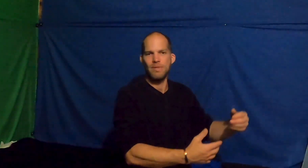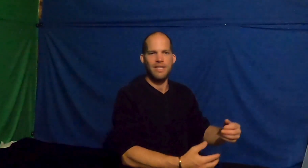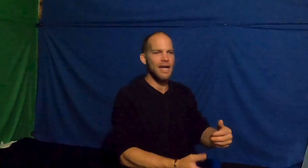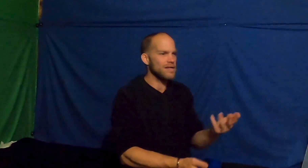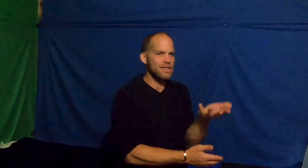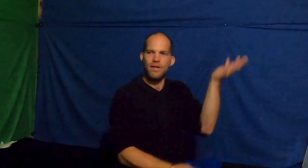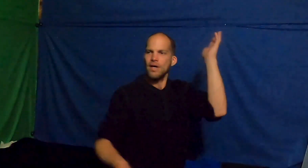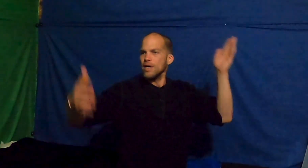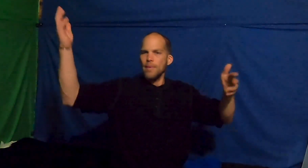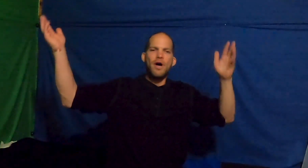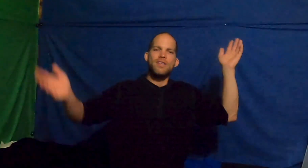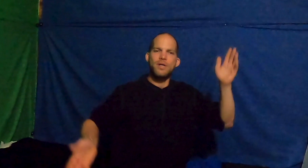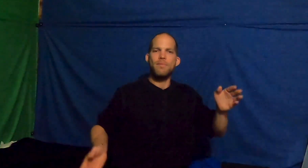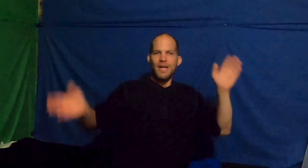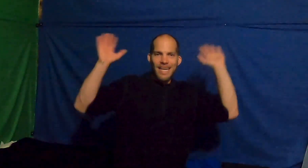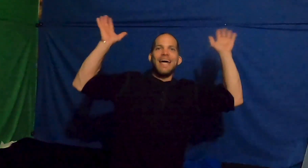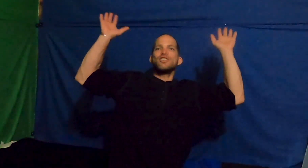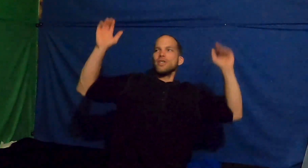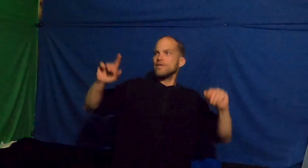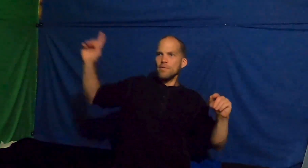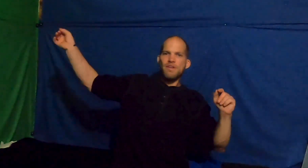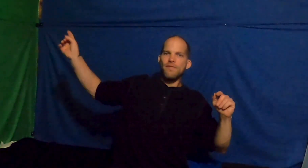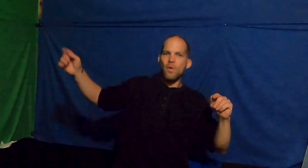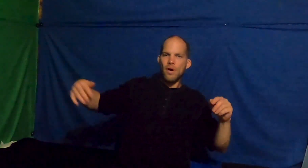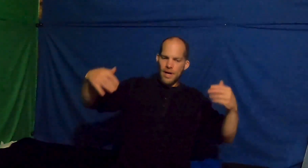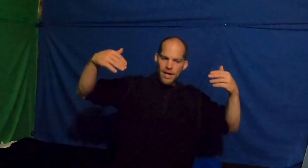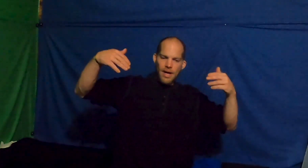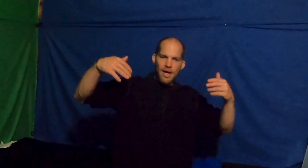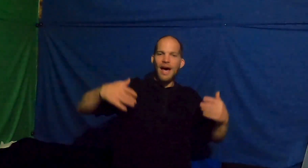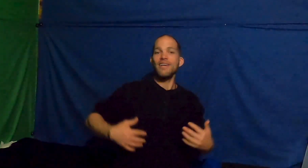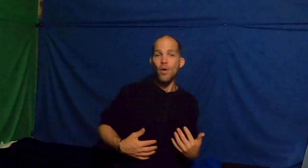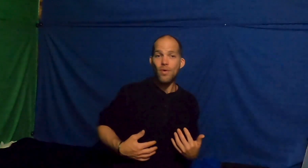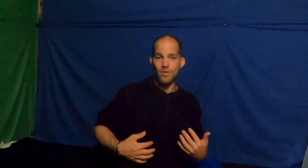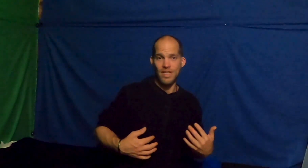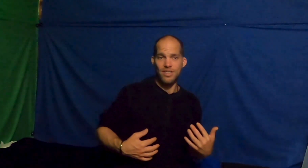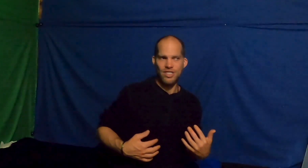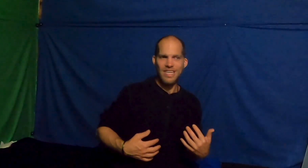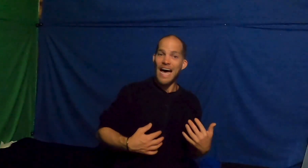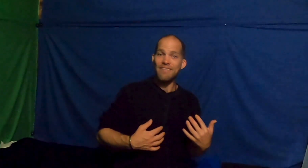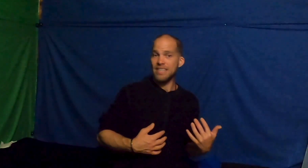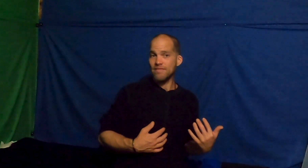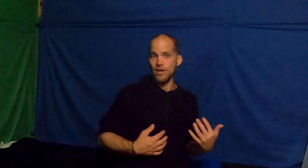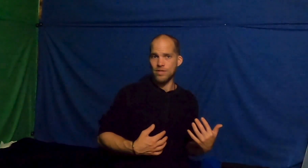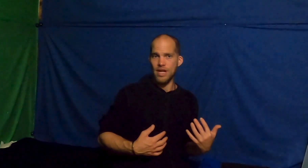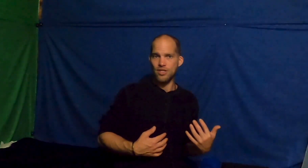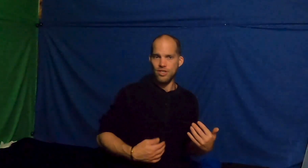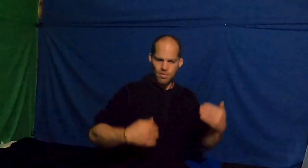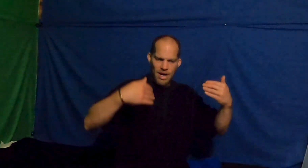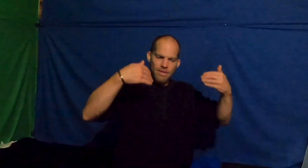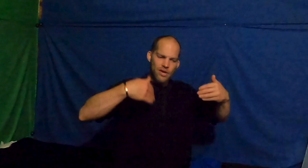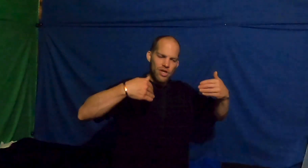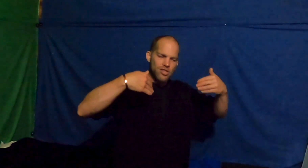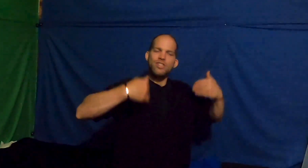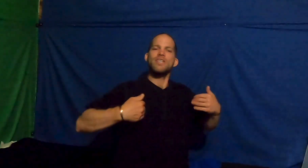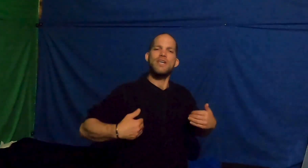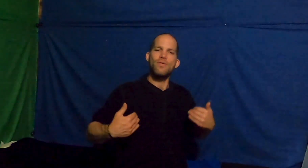that. I'm not some legend from before. I know those legends. I've lived those legends, but I'm literally just here right